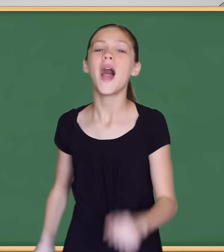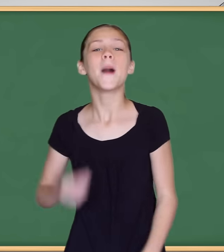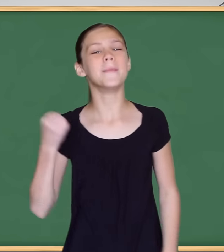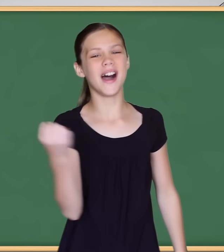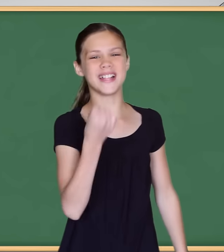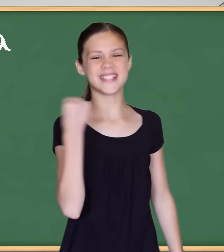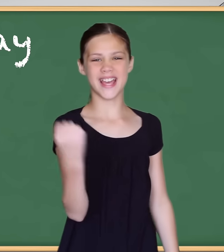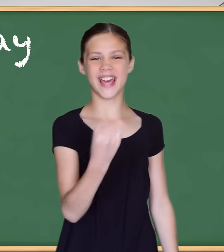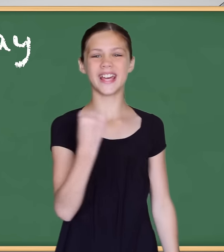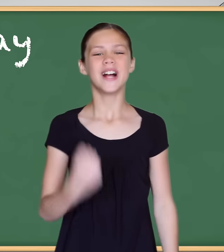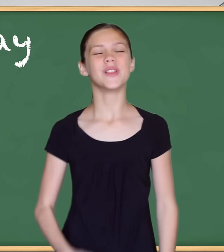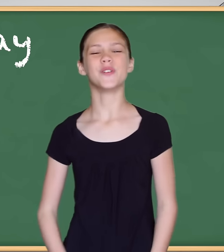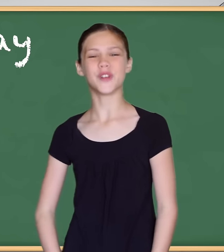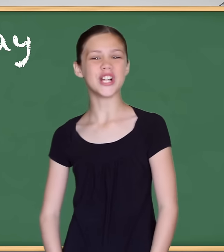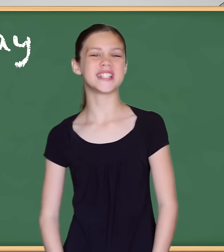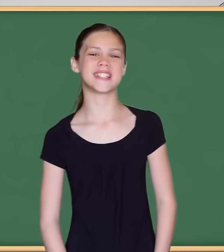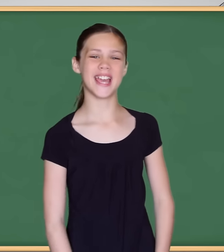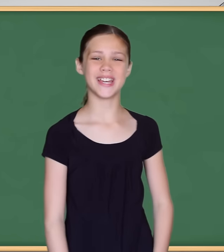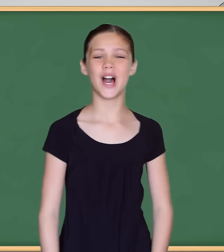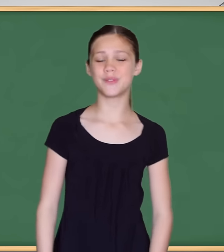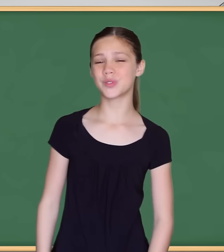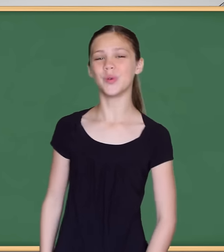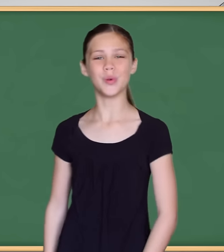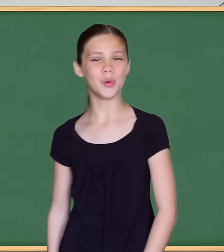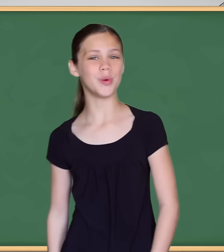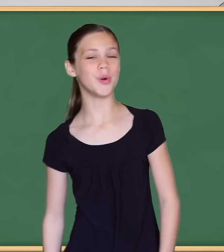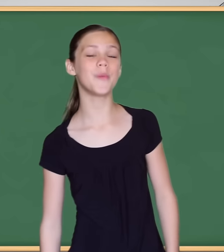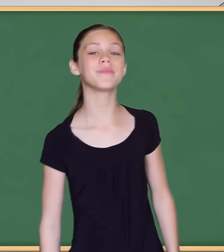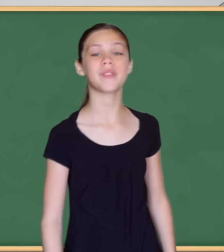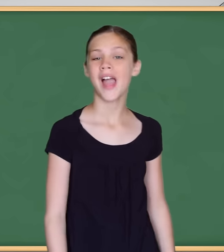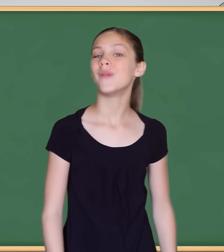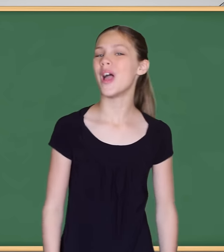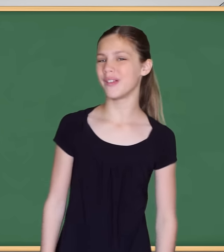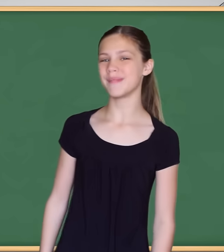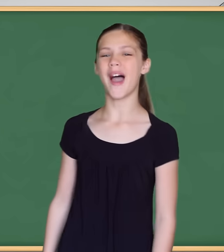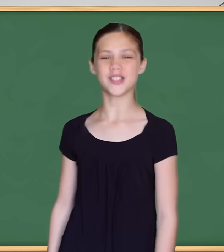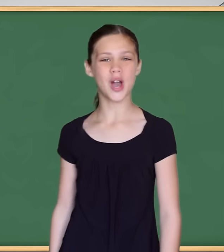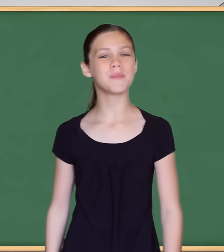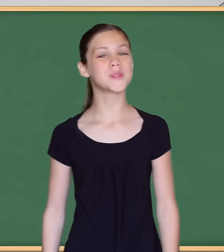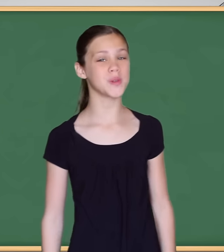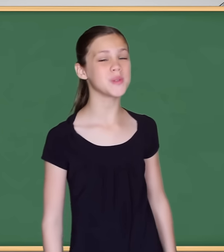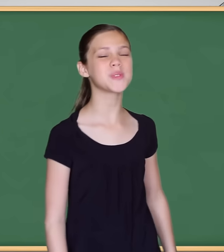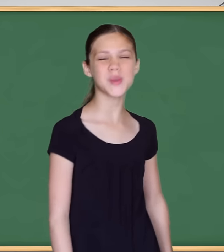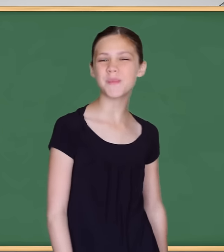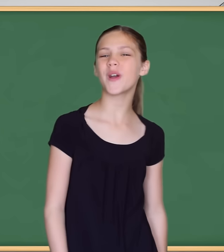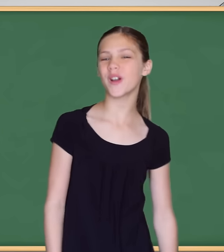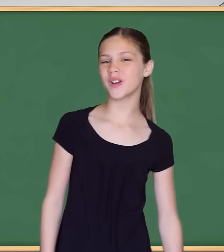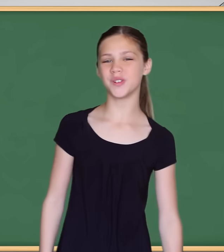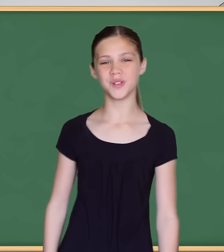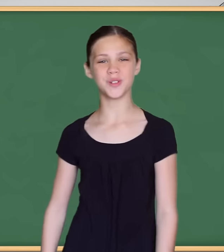Monday, the first day of school, wearing my jumpsuit, super cool.